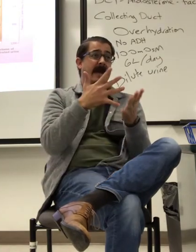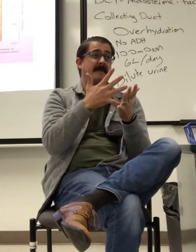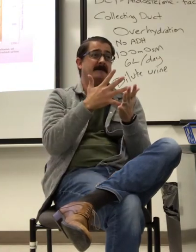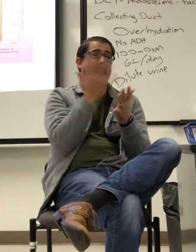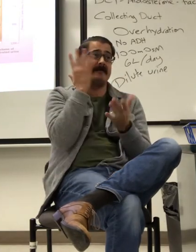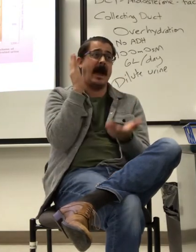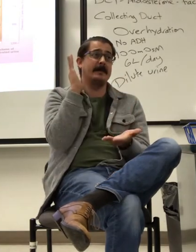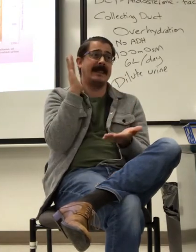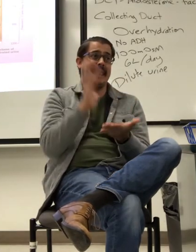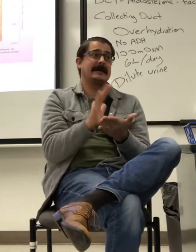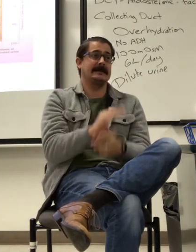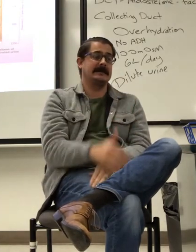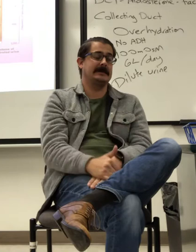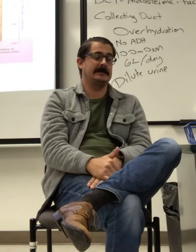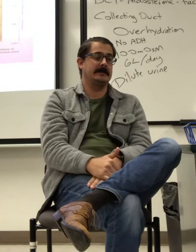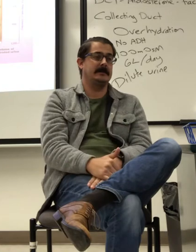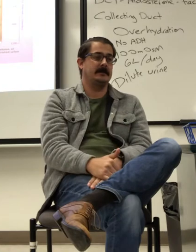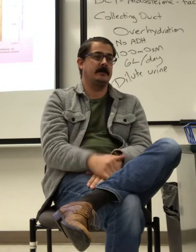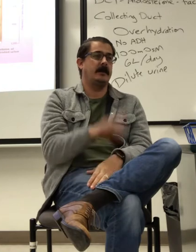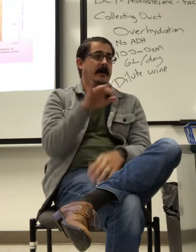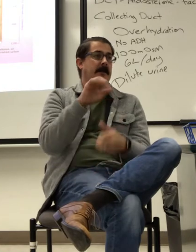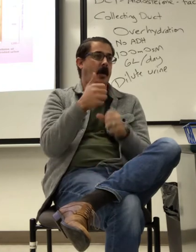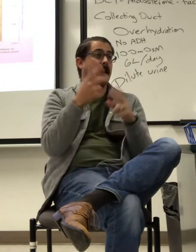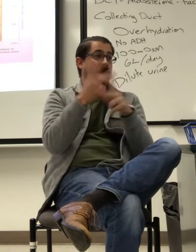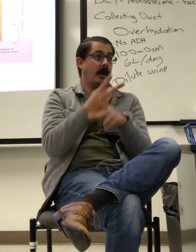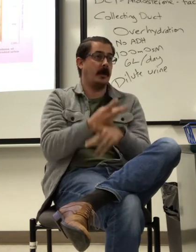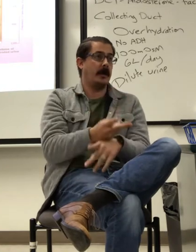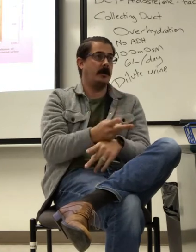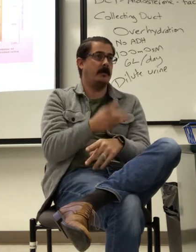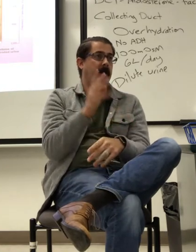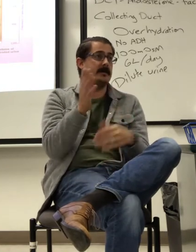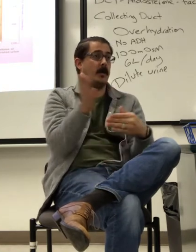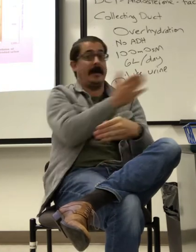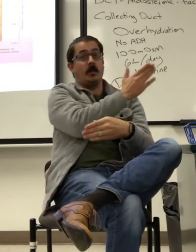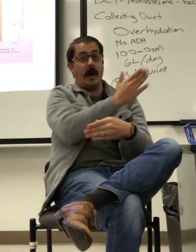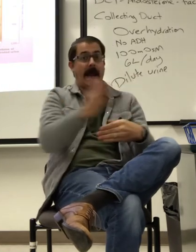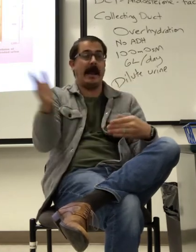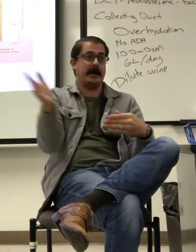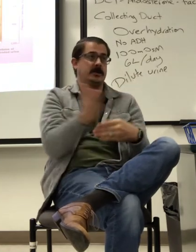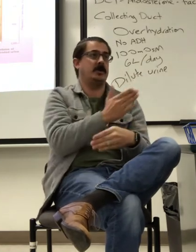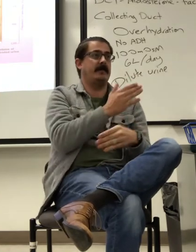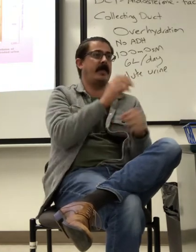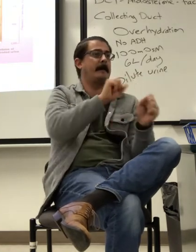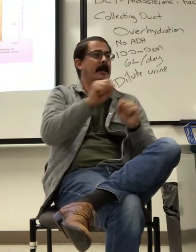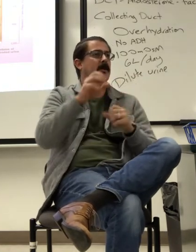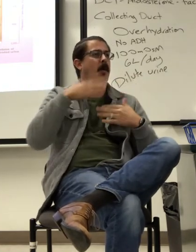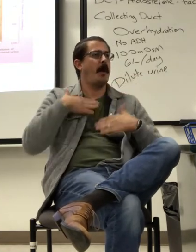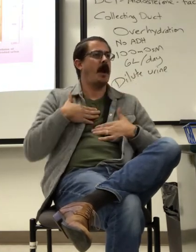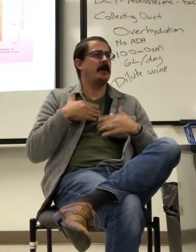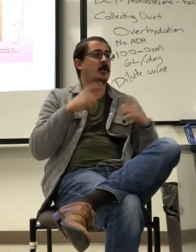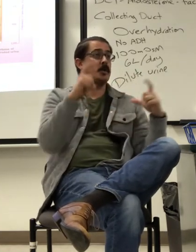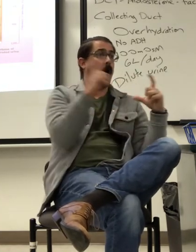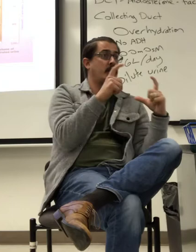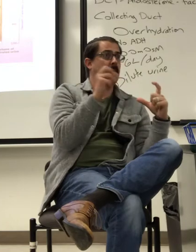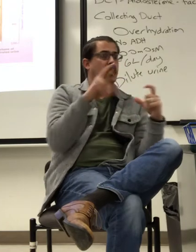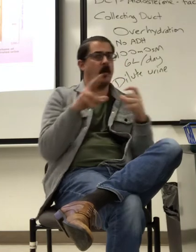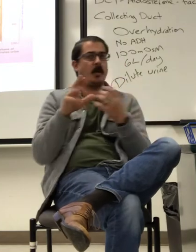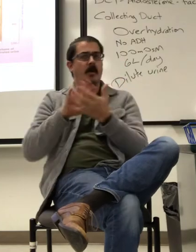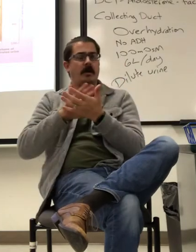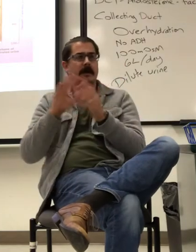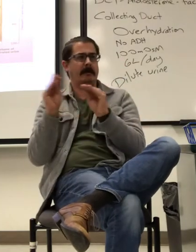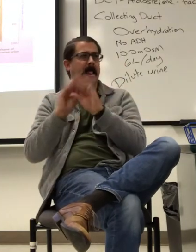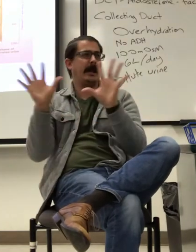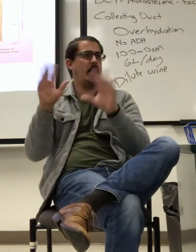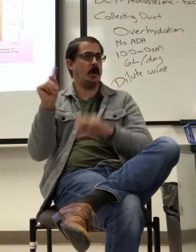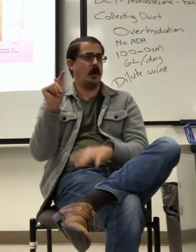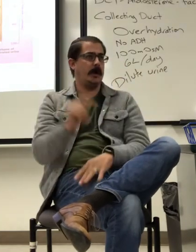Okay, so this has all been calculated. This is the wide range of ability to concentrate or form